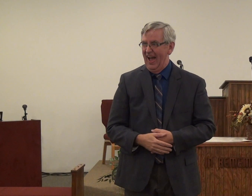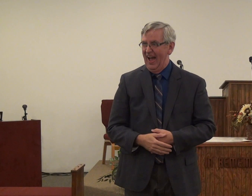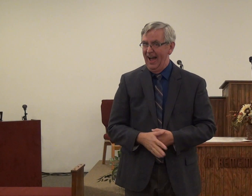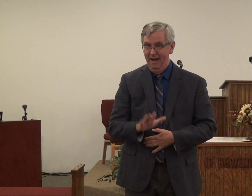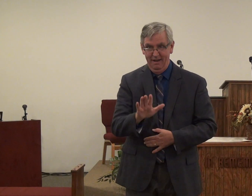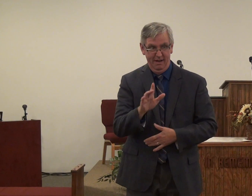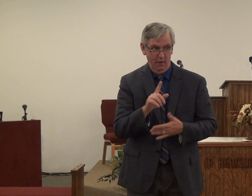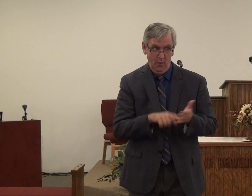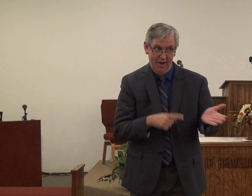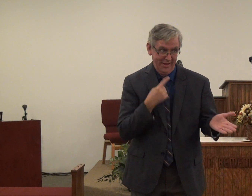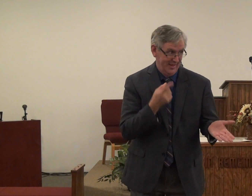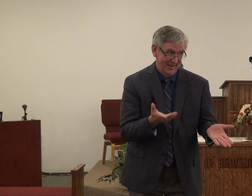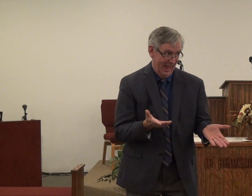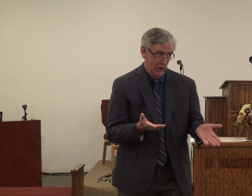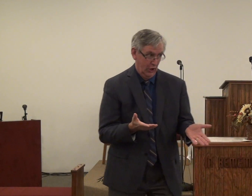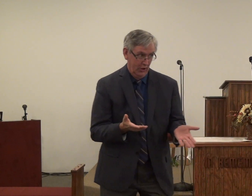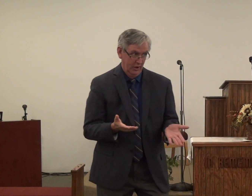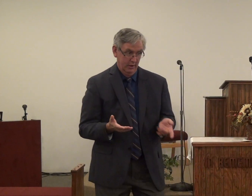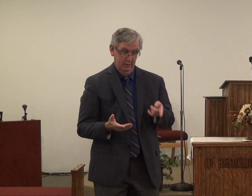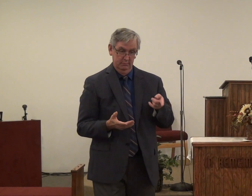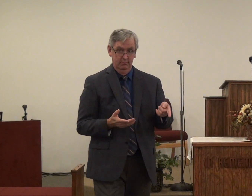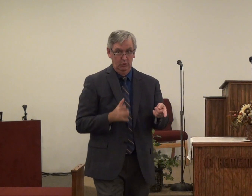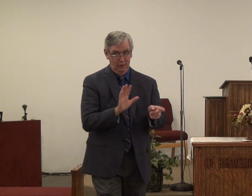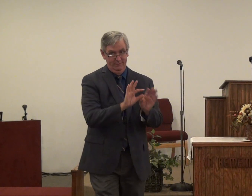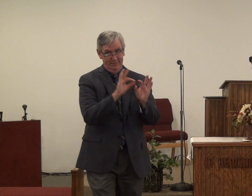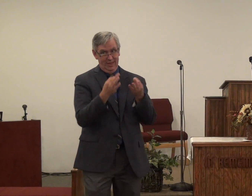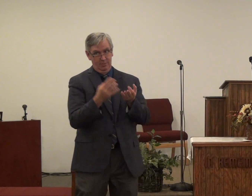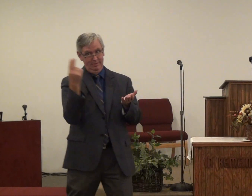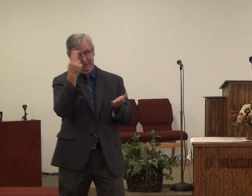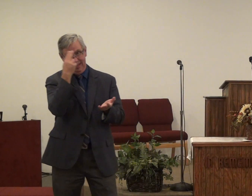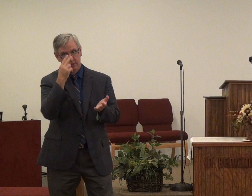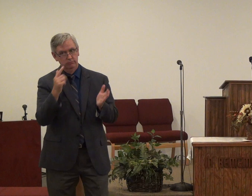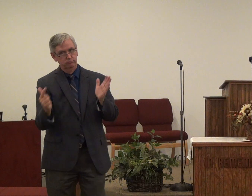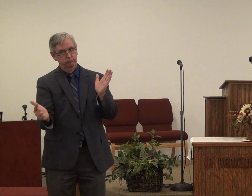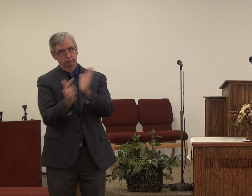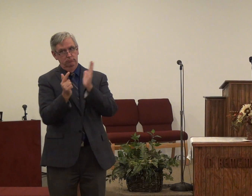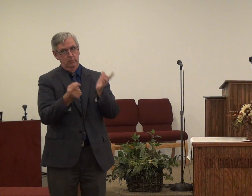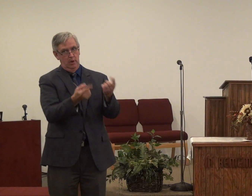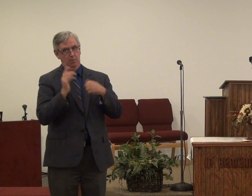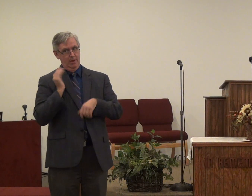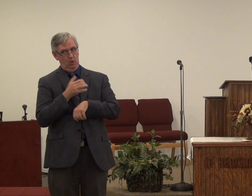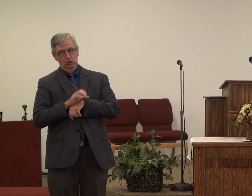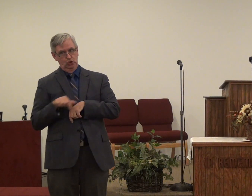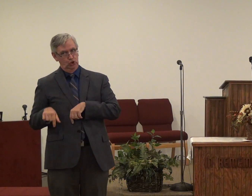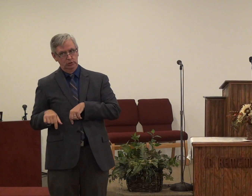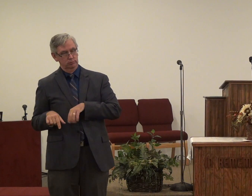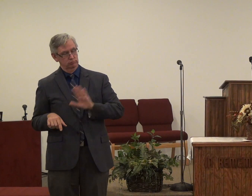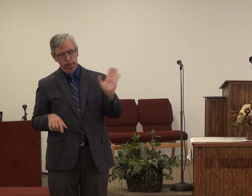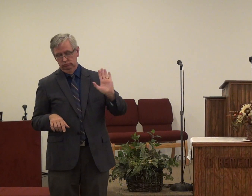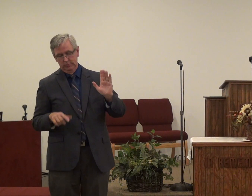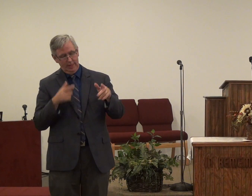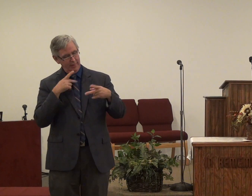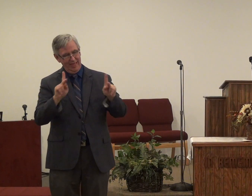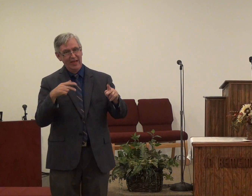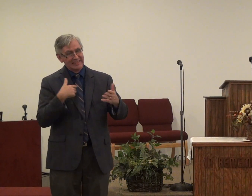I couldn't believe she did it. What I didn't tell you is that her family was Catholic and she was not allowed to come to our